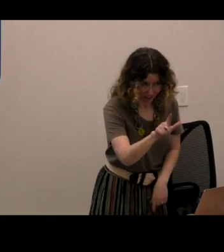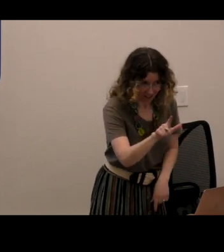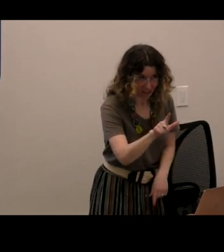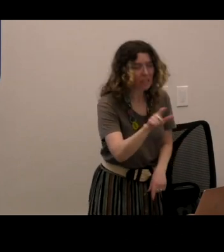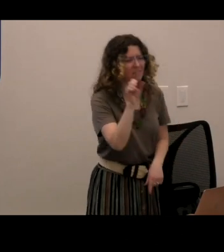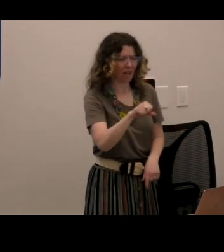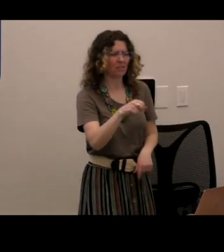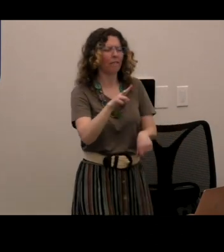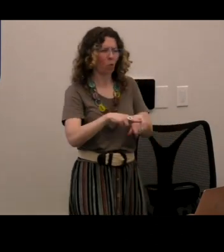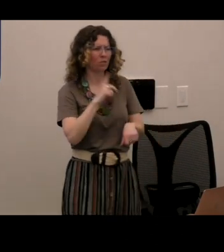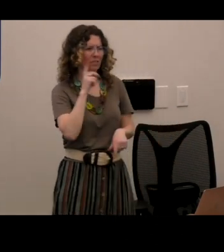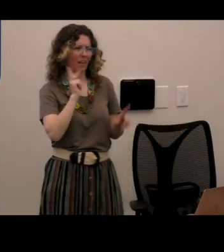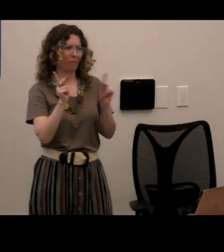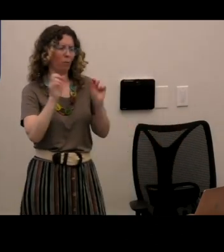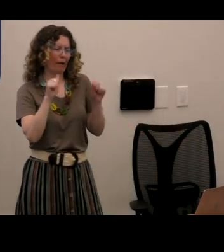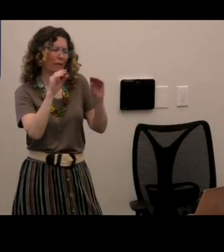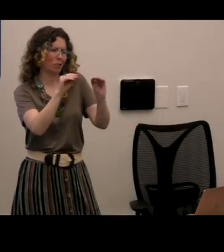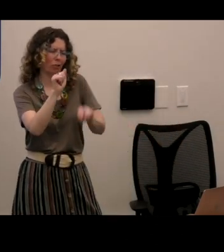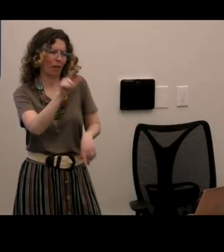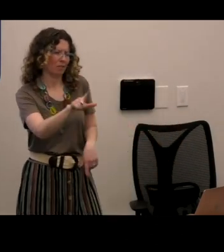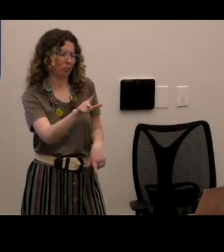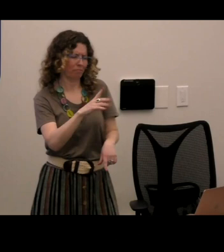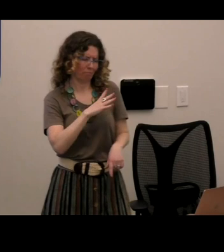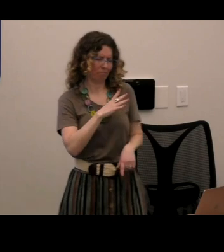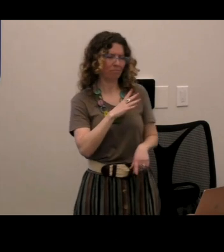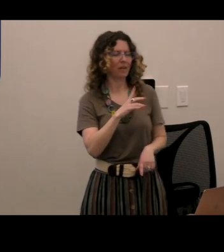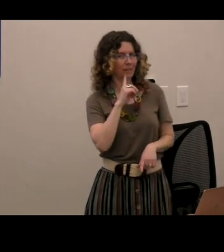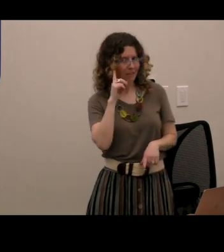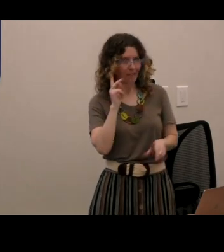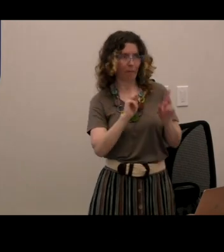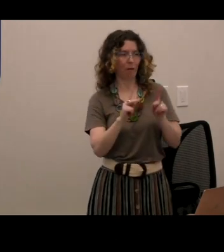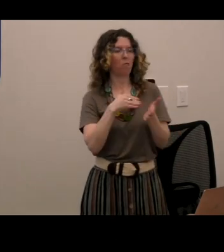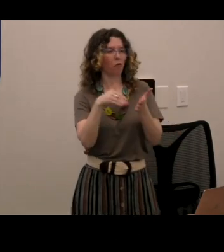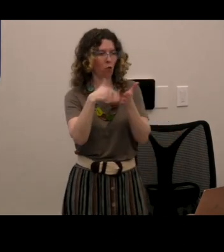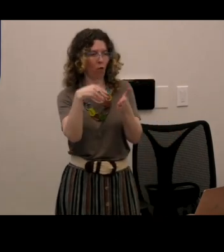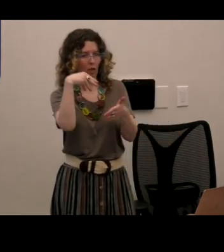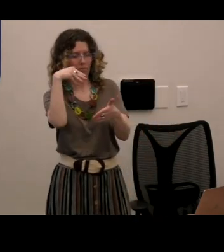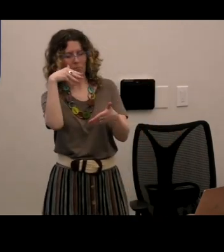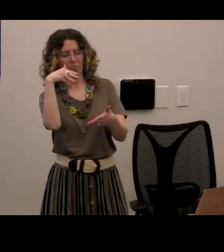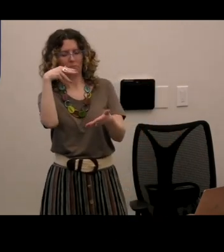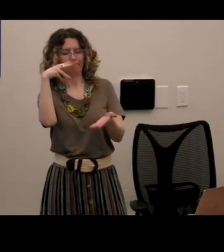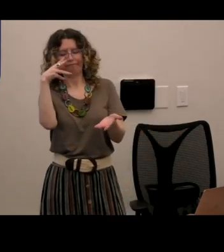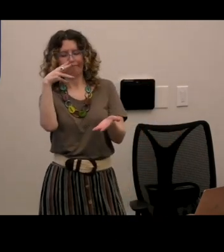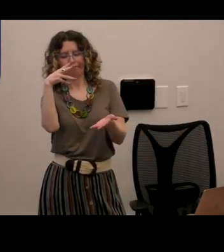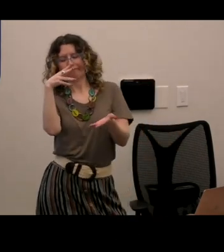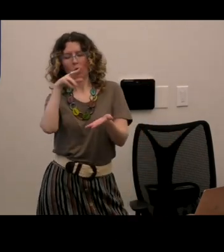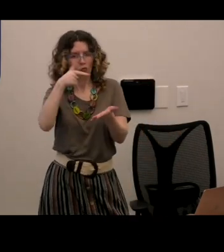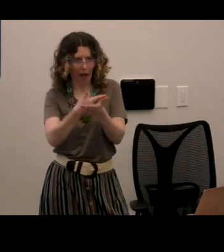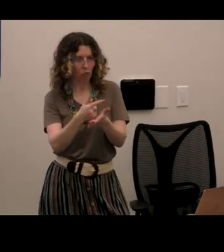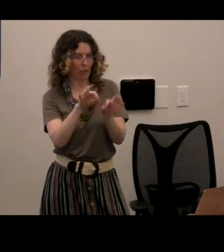And it's not just hire deaf people for teaching ASL. And of course, deaf people can teach ASL. But they're